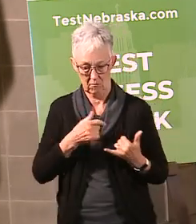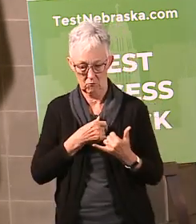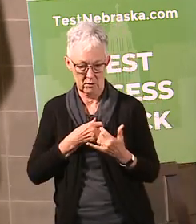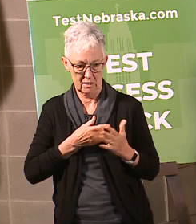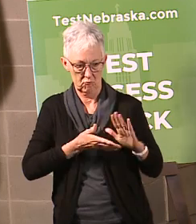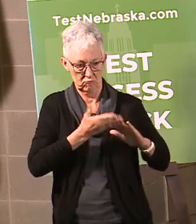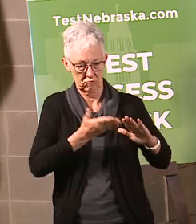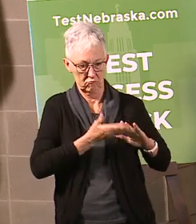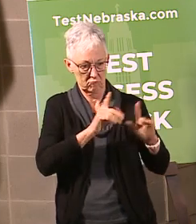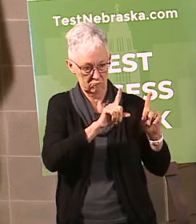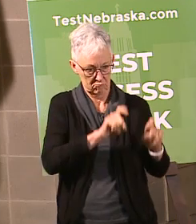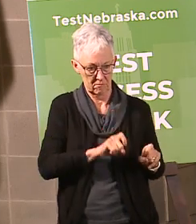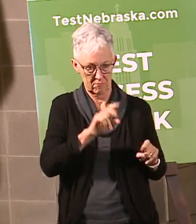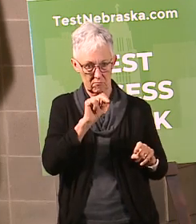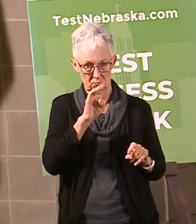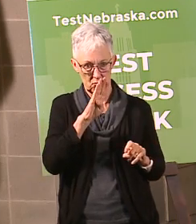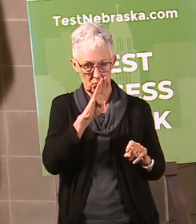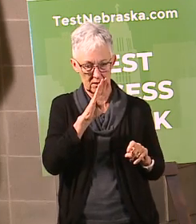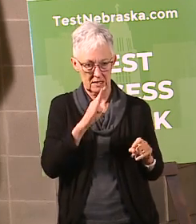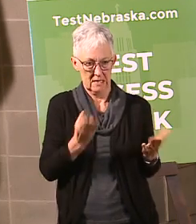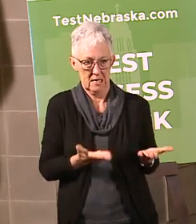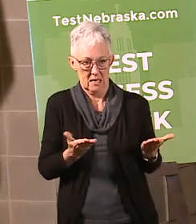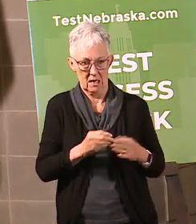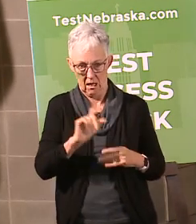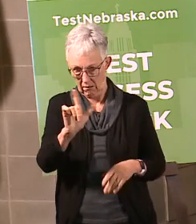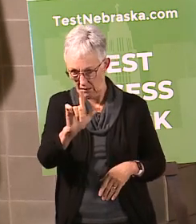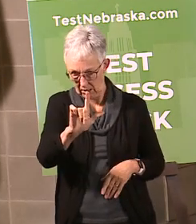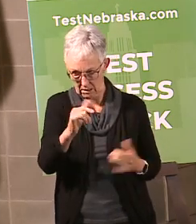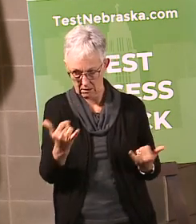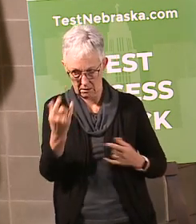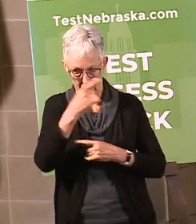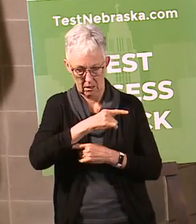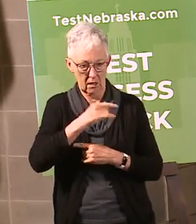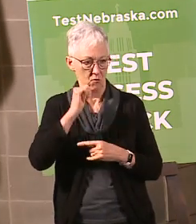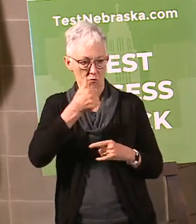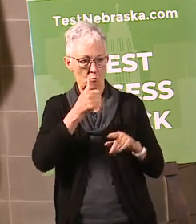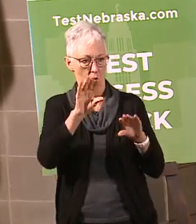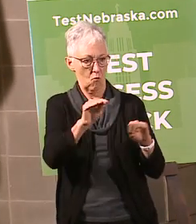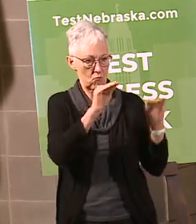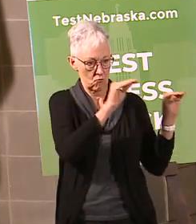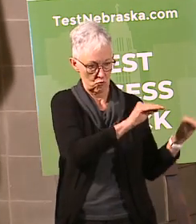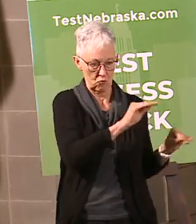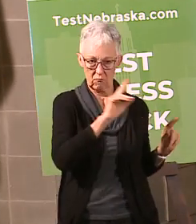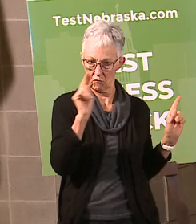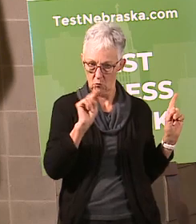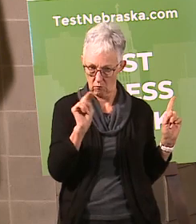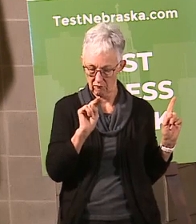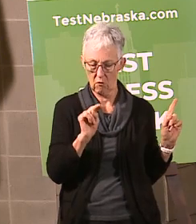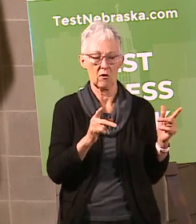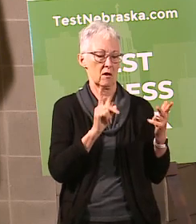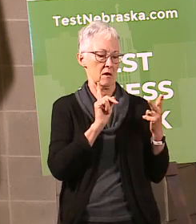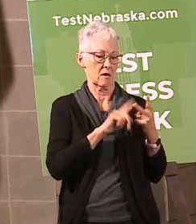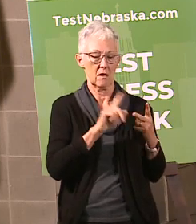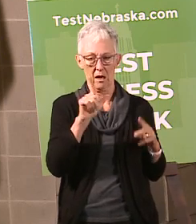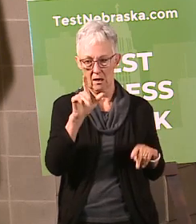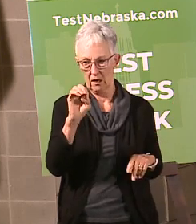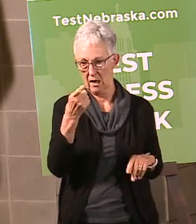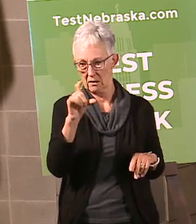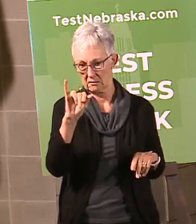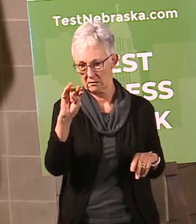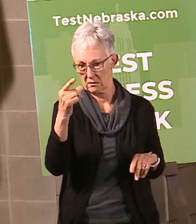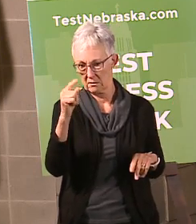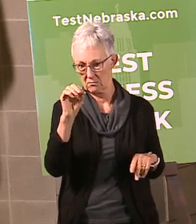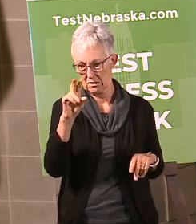Nebraska in Omaha and Lincoln today. We're going to be going to Norfolk tomorrow, Lexington on Friday. So we do, again, they're mobile testing sites that will move